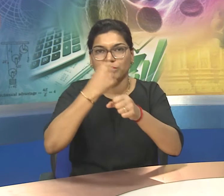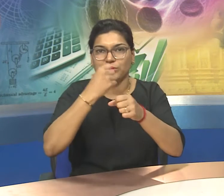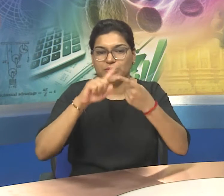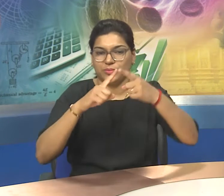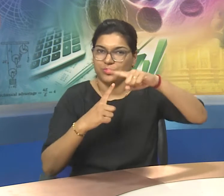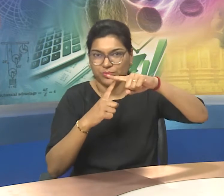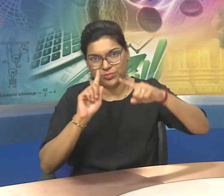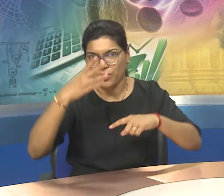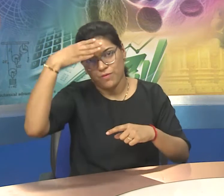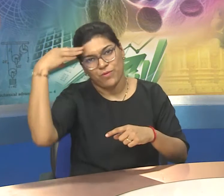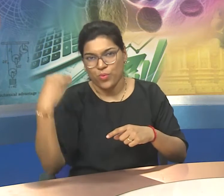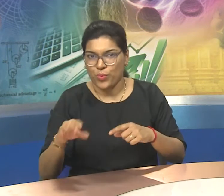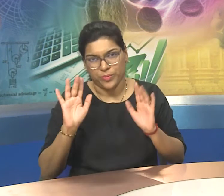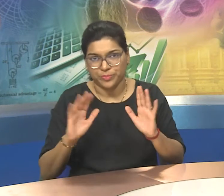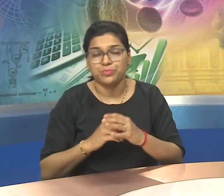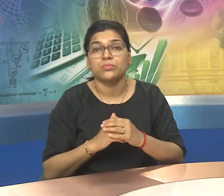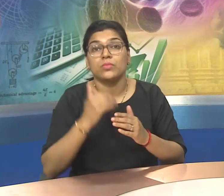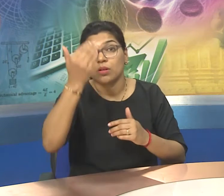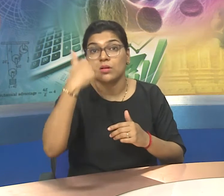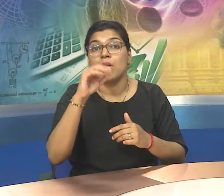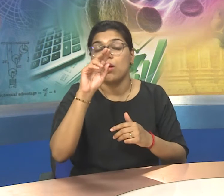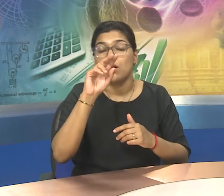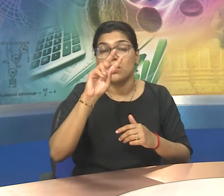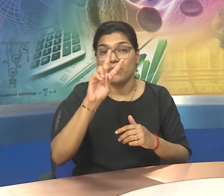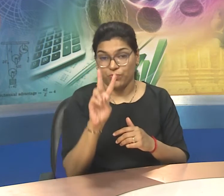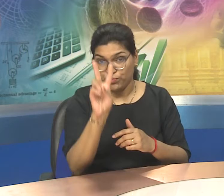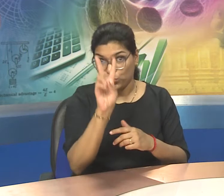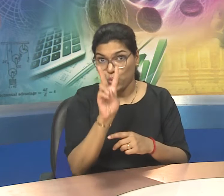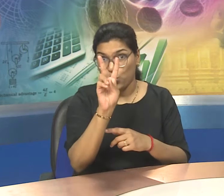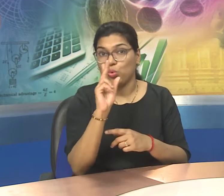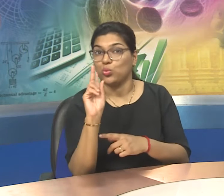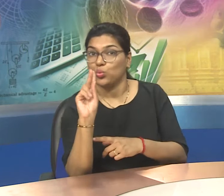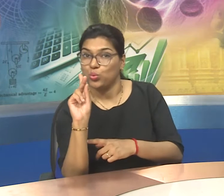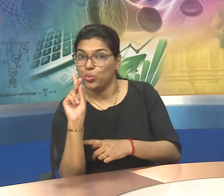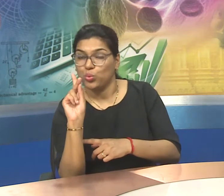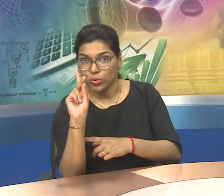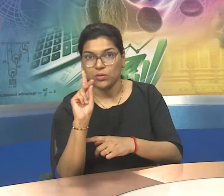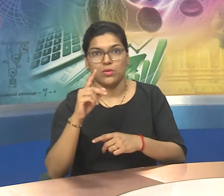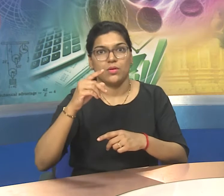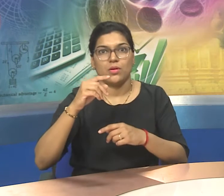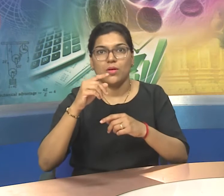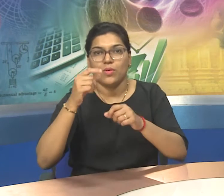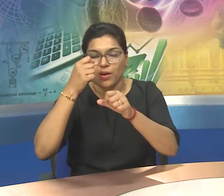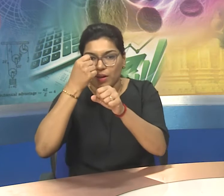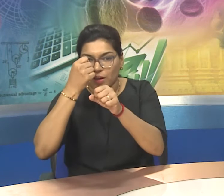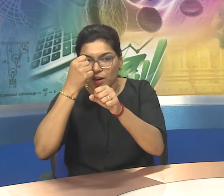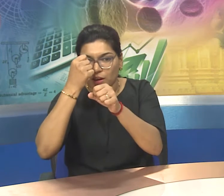word forget is written there. It is a verb. See, the V2